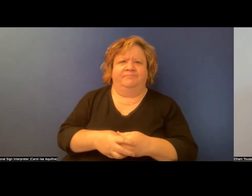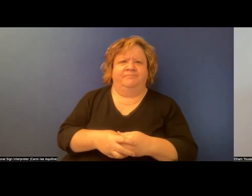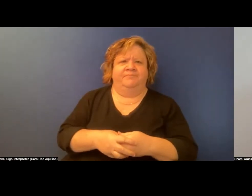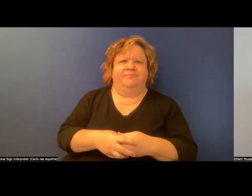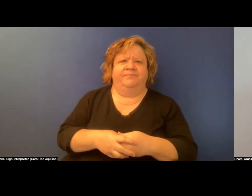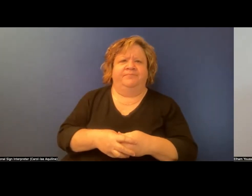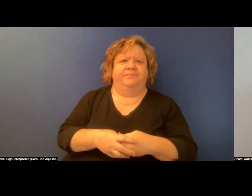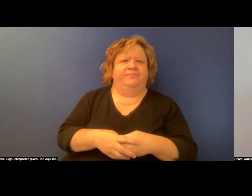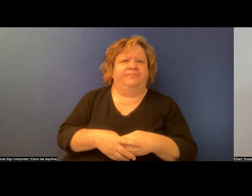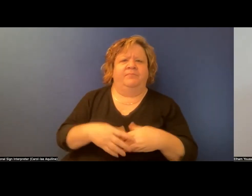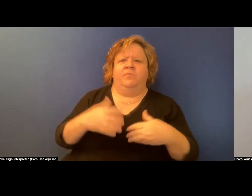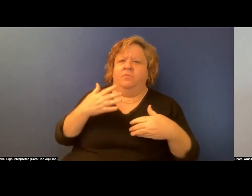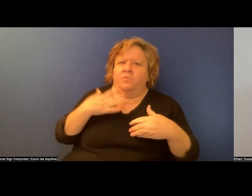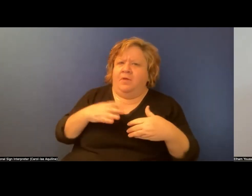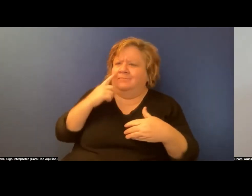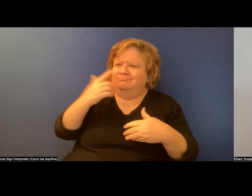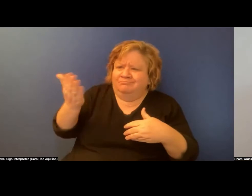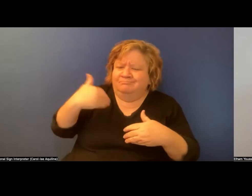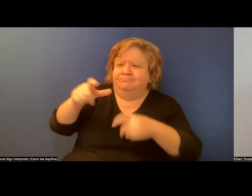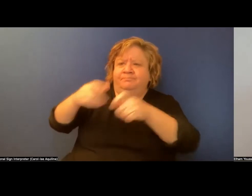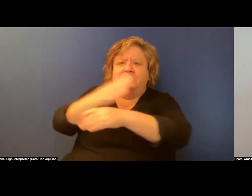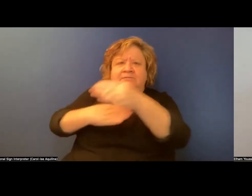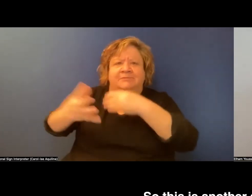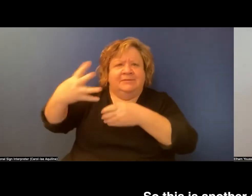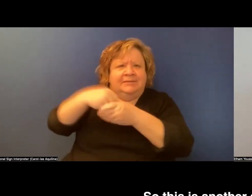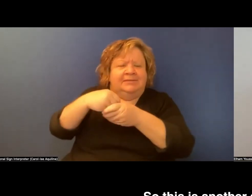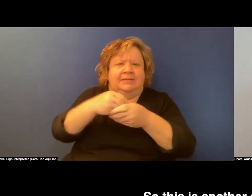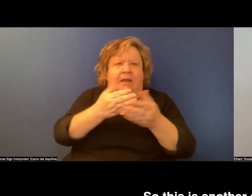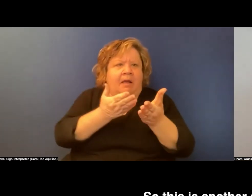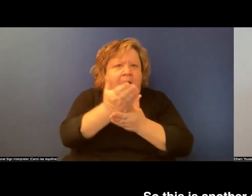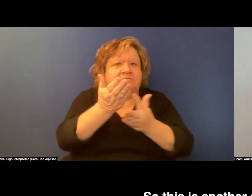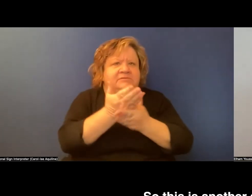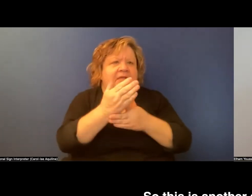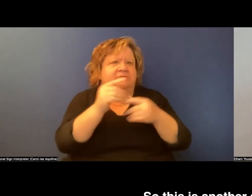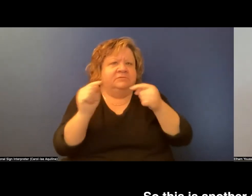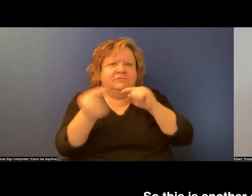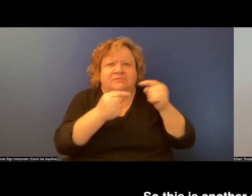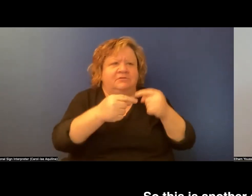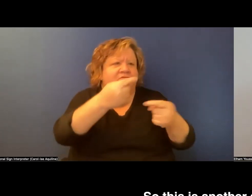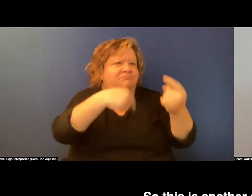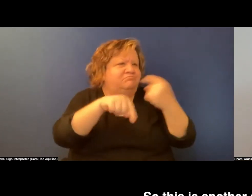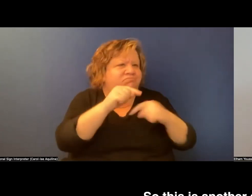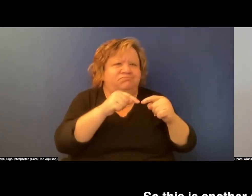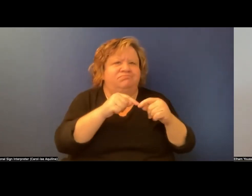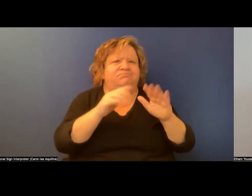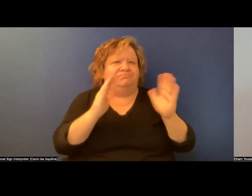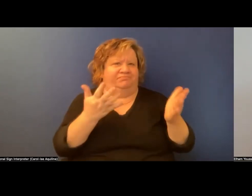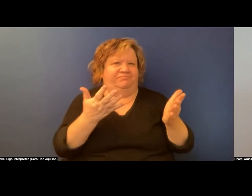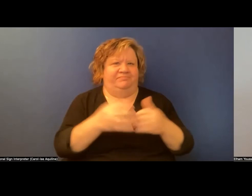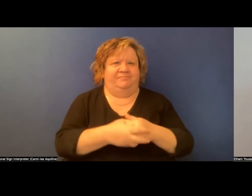the processes, including COP. So this is another achievement that we had,